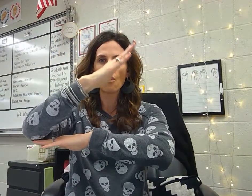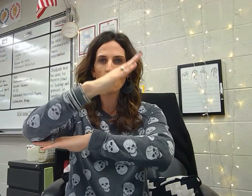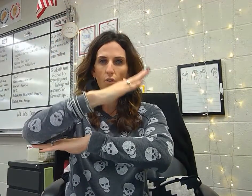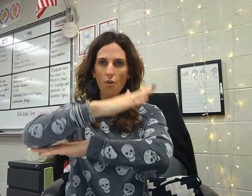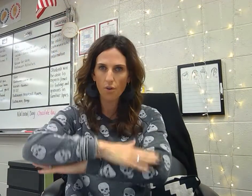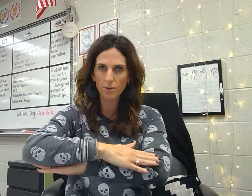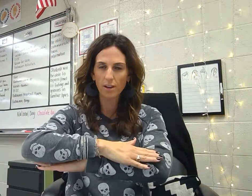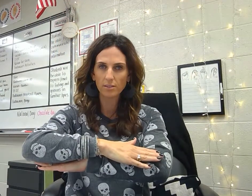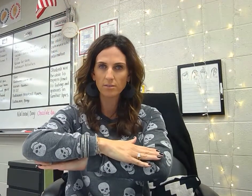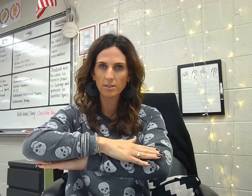all day,